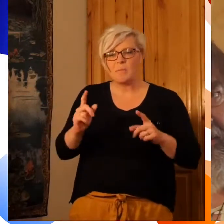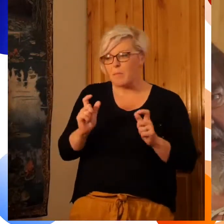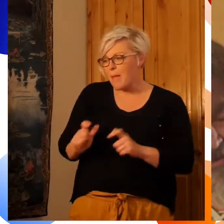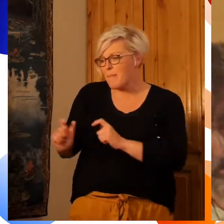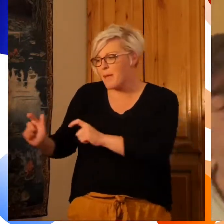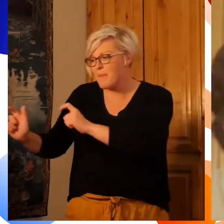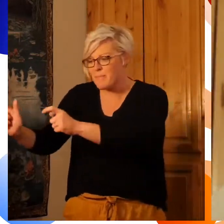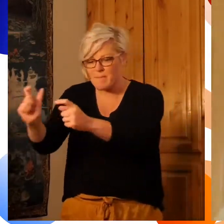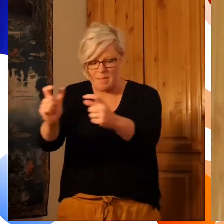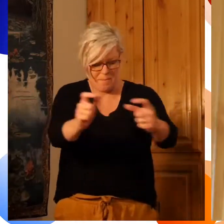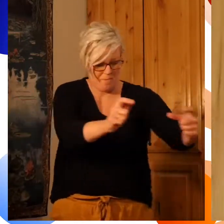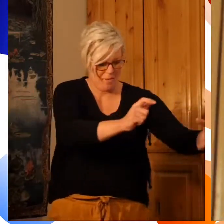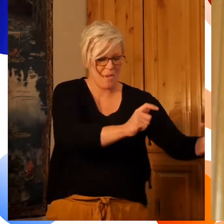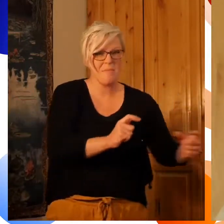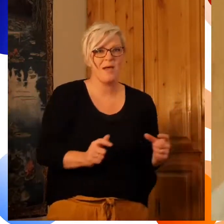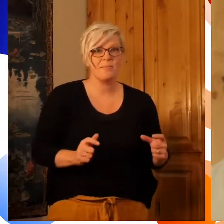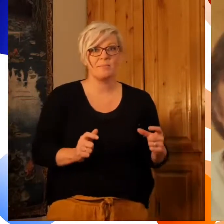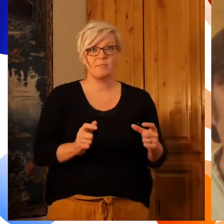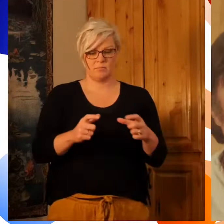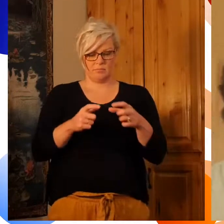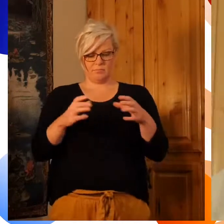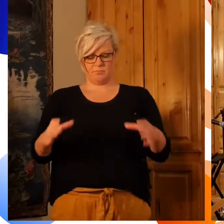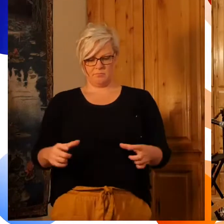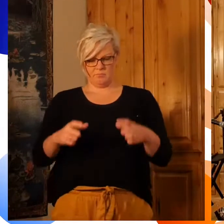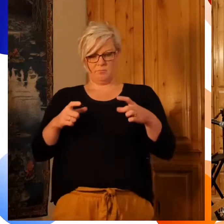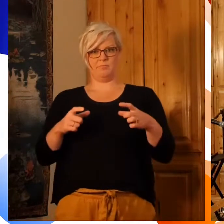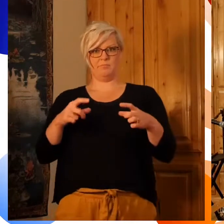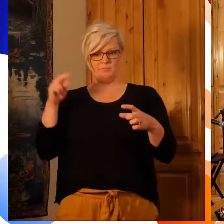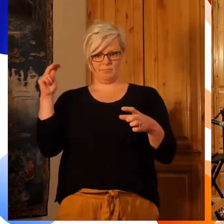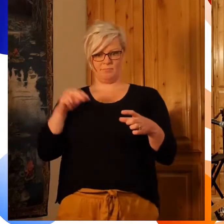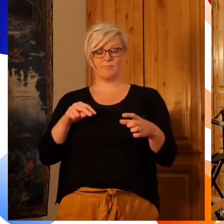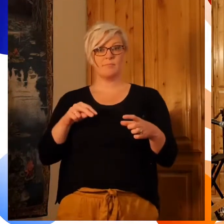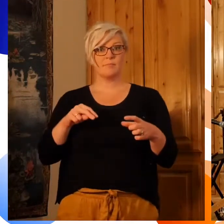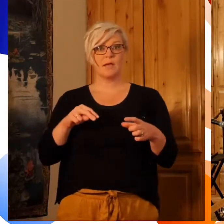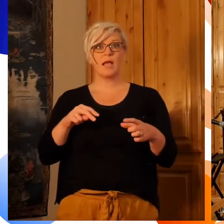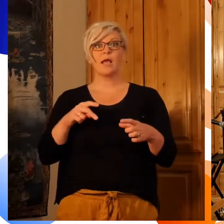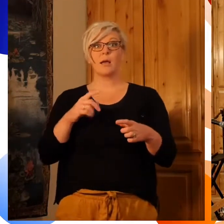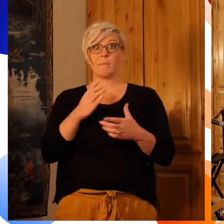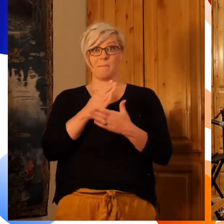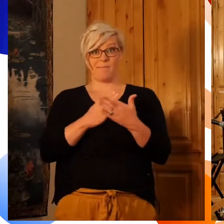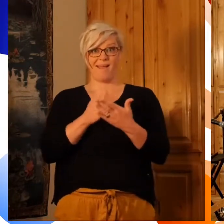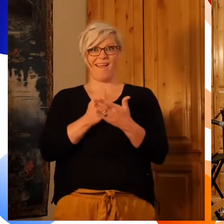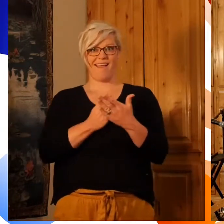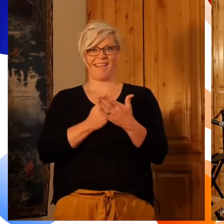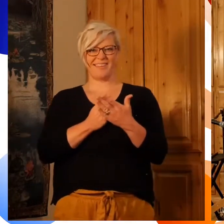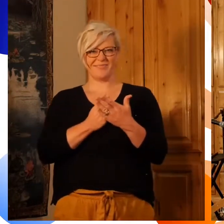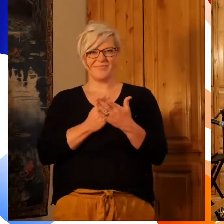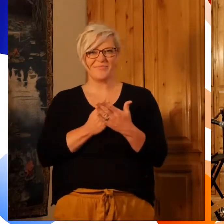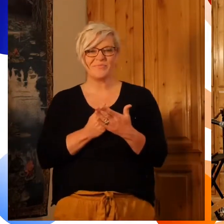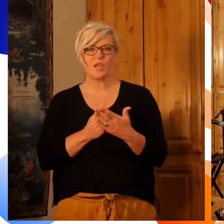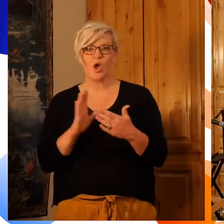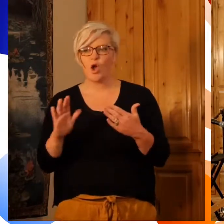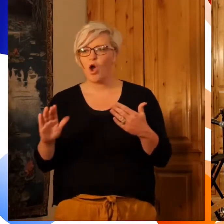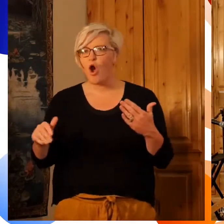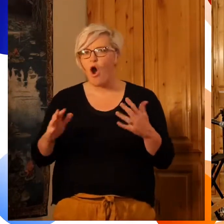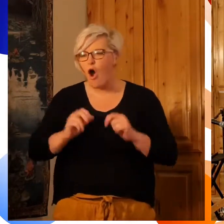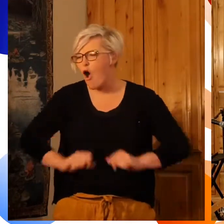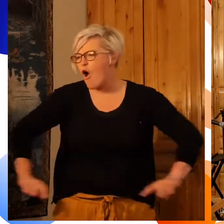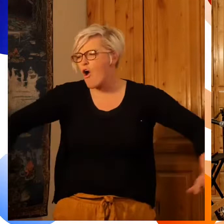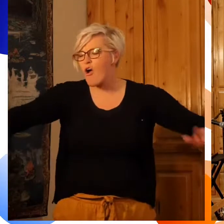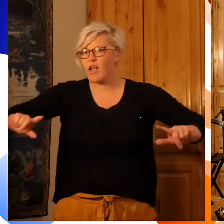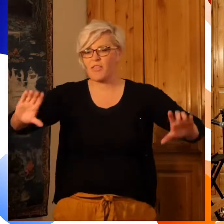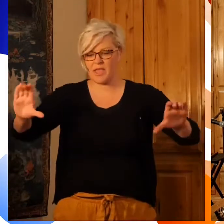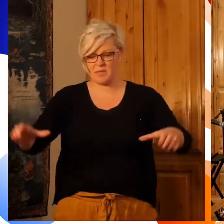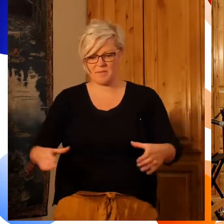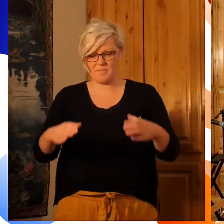plate, including Donald, and on each plate they put a slice of pie. And all the little people would grab their plate